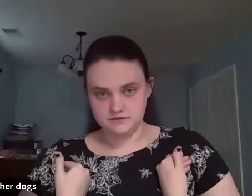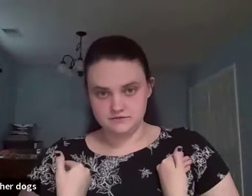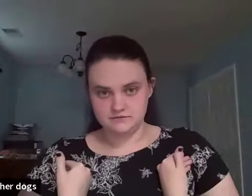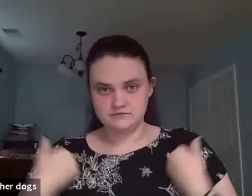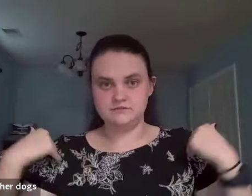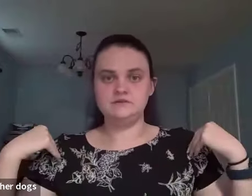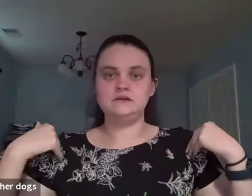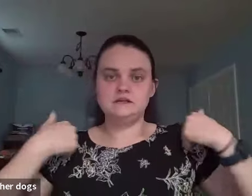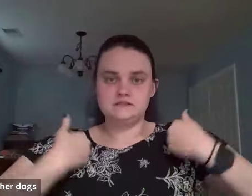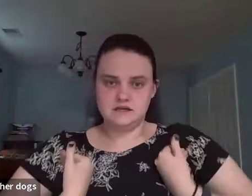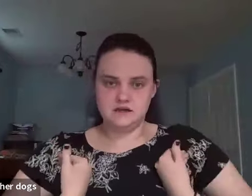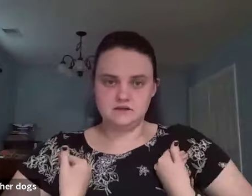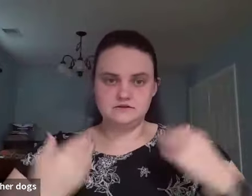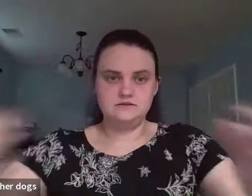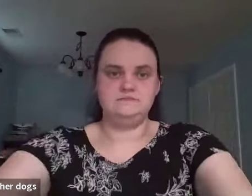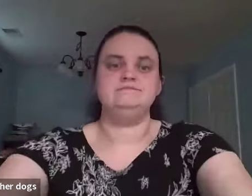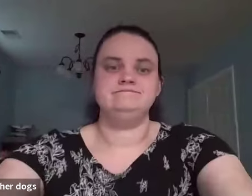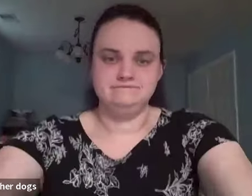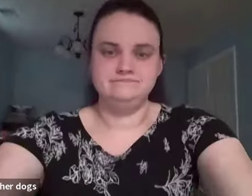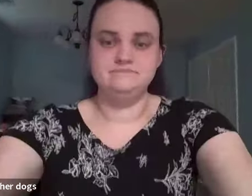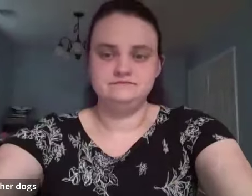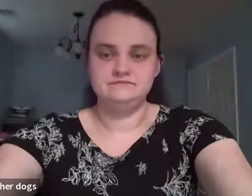Tired, tired. Mm-hmm.